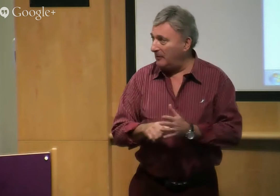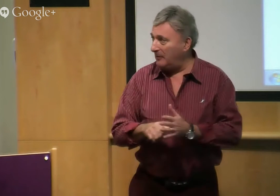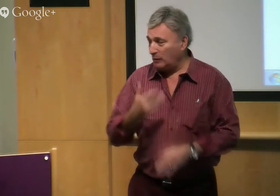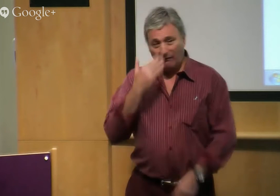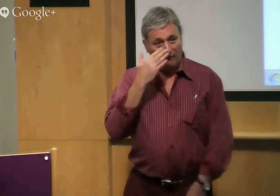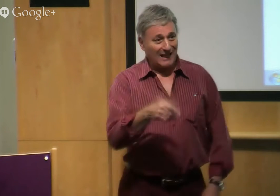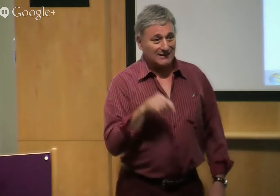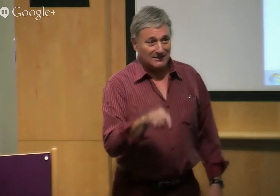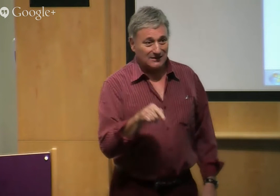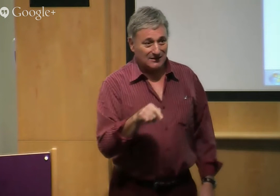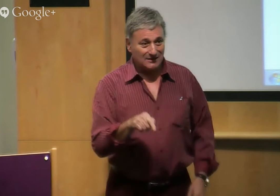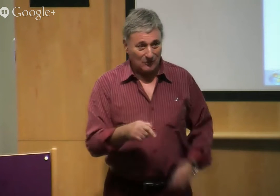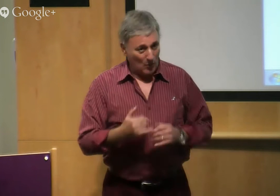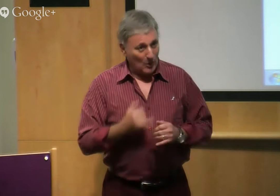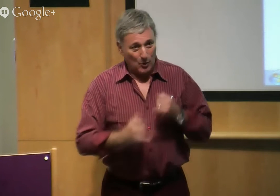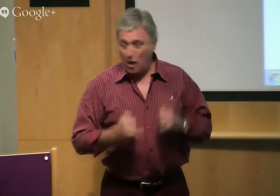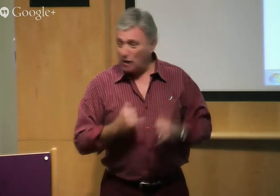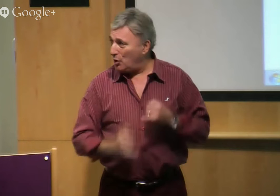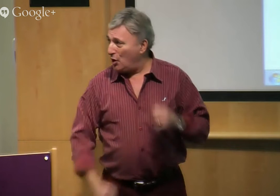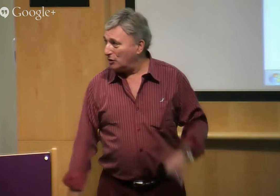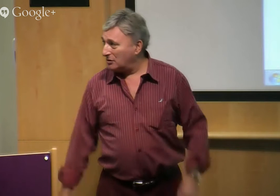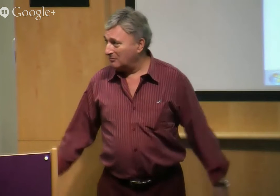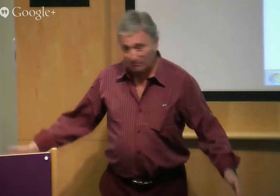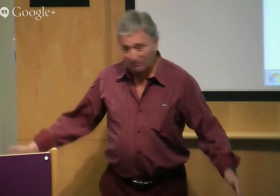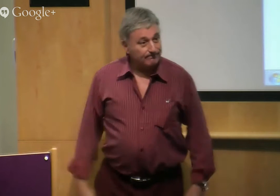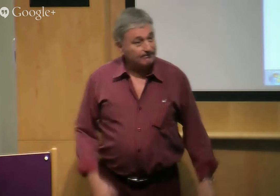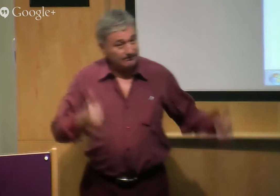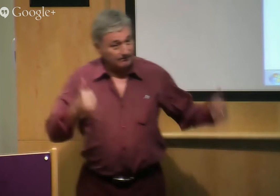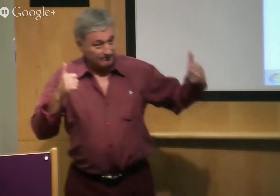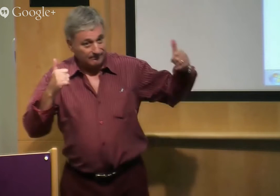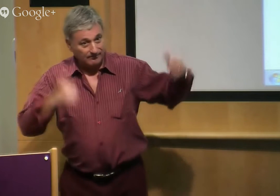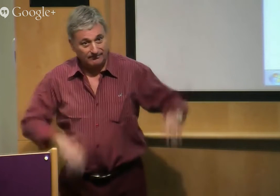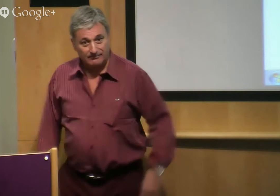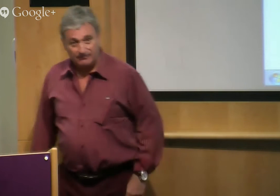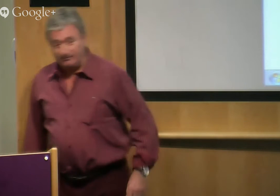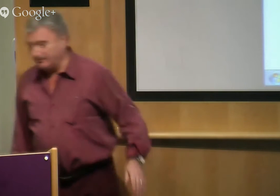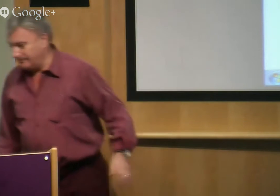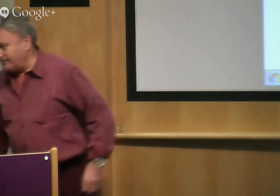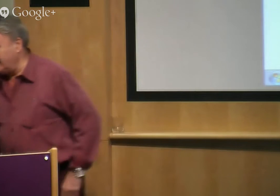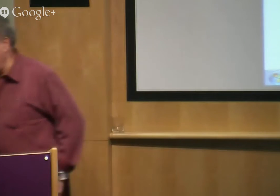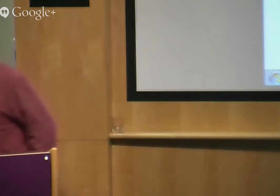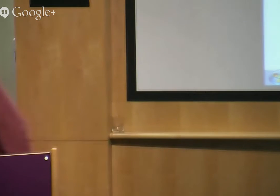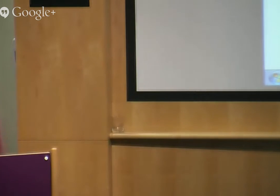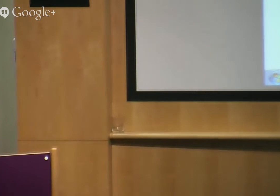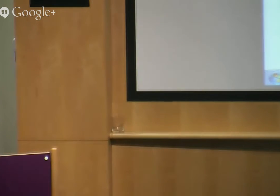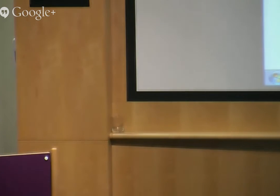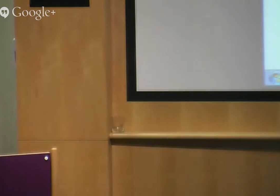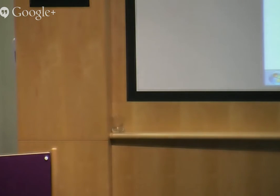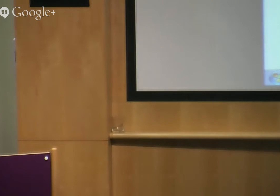use the computers online. And that's it. I think we've got to face up to it. The things will just get worse and worse.